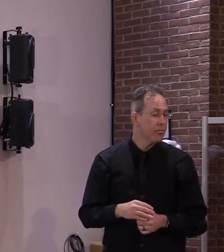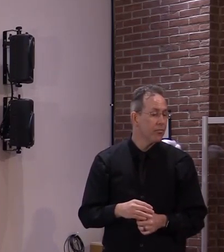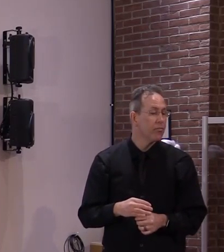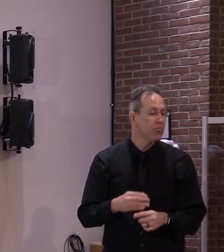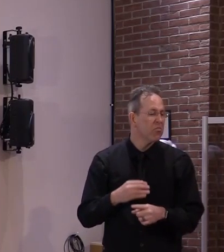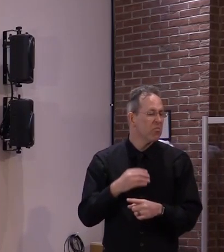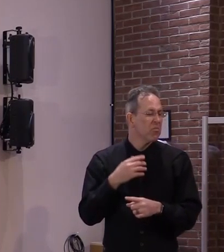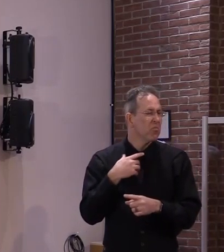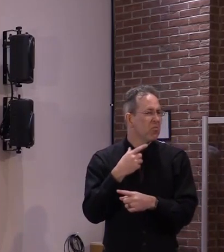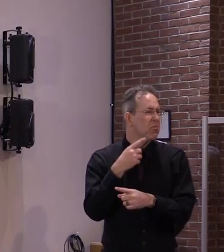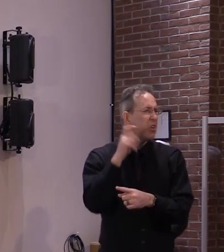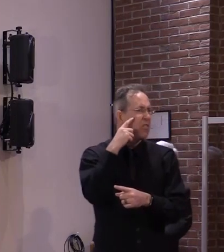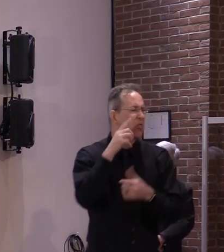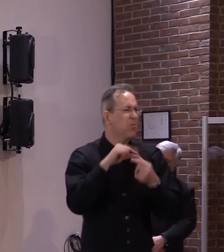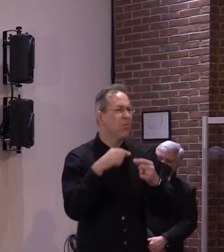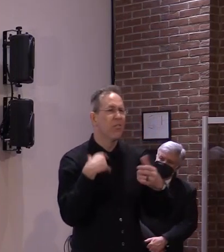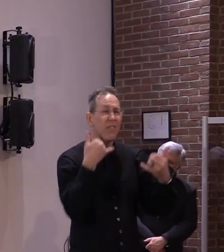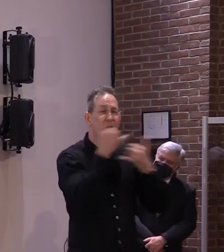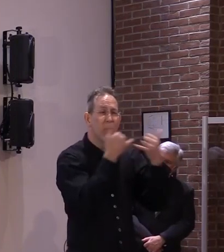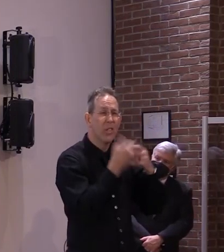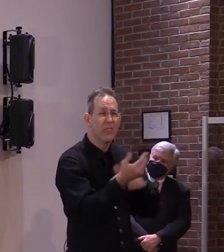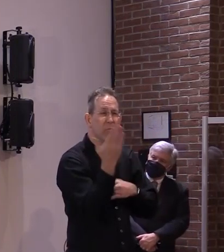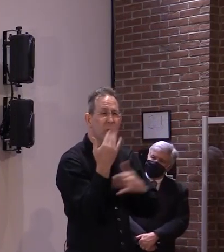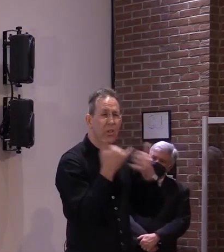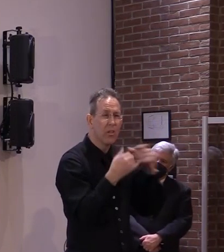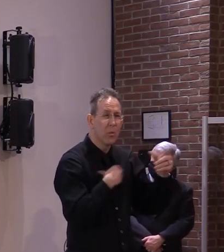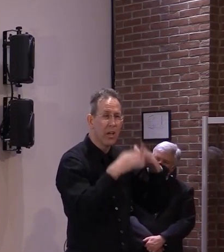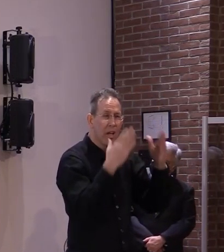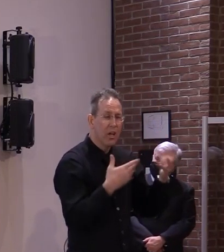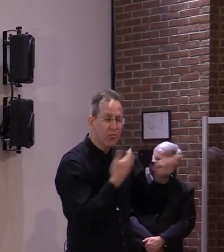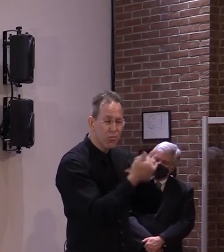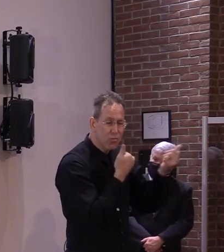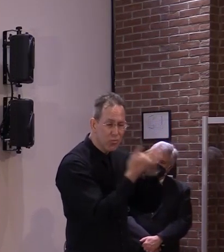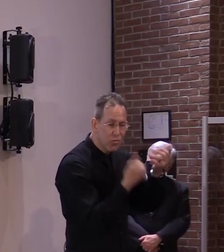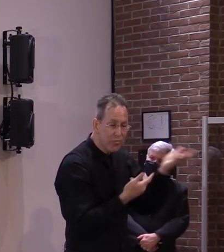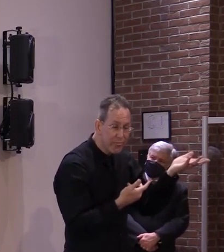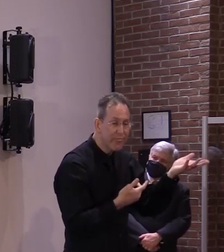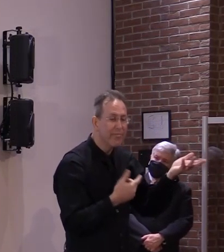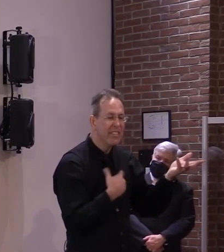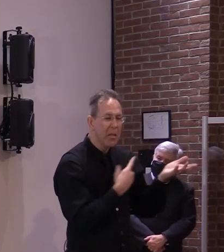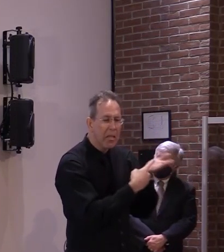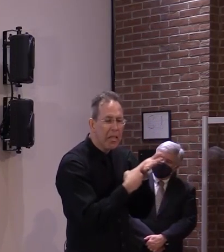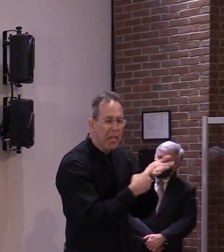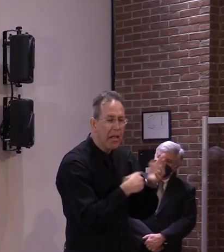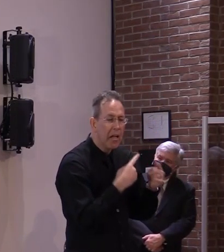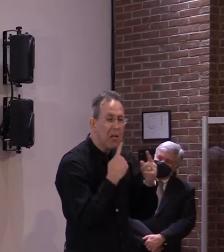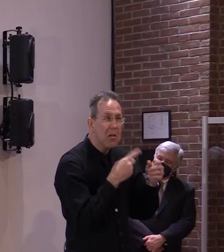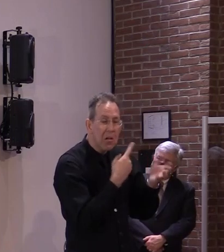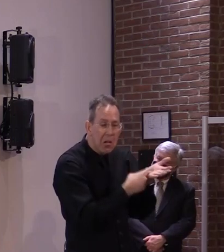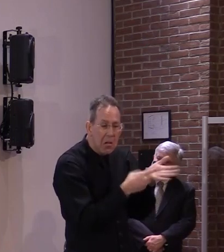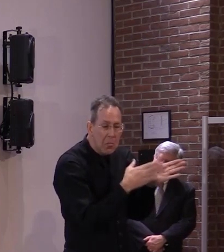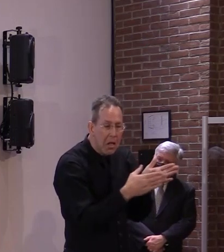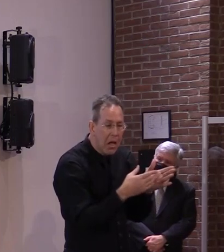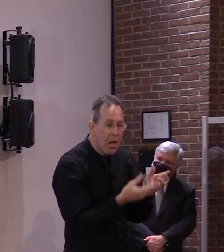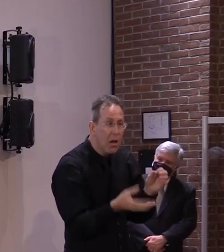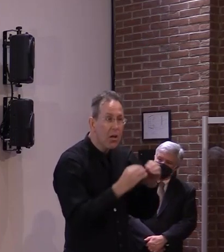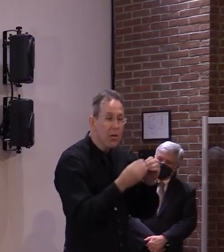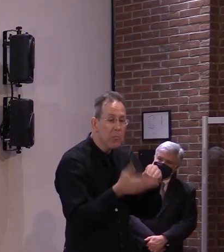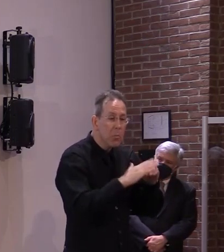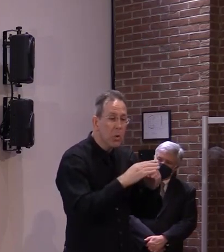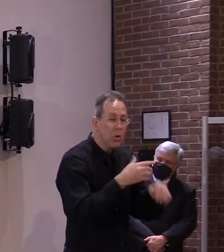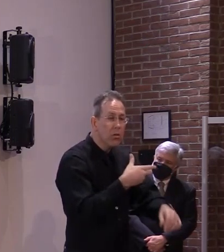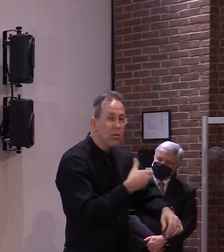maybe contemplating 4 weeks and just forecasting a little bit what they're seeing, so that we don't do this on a week to